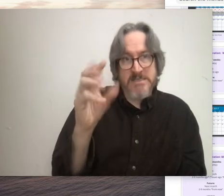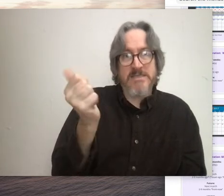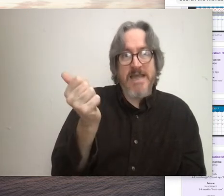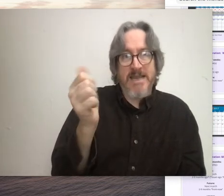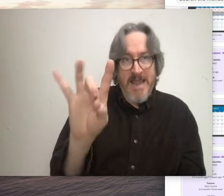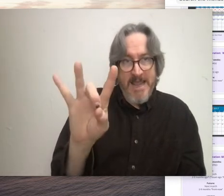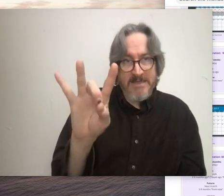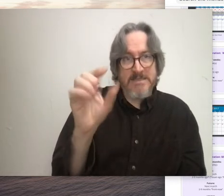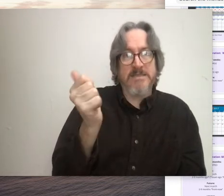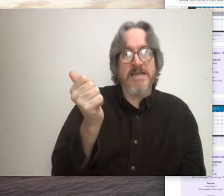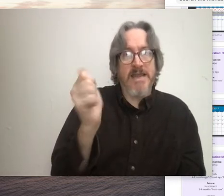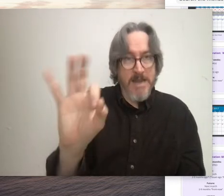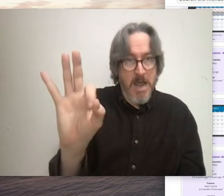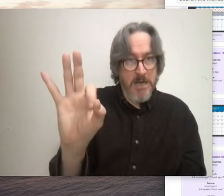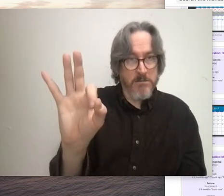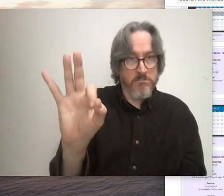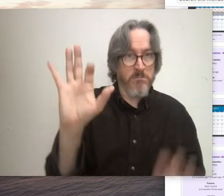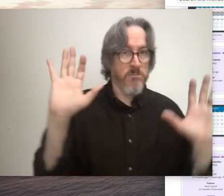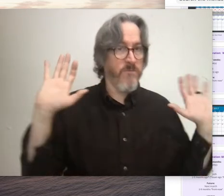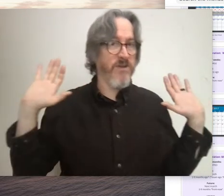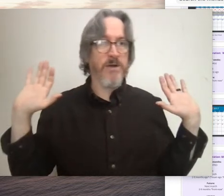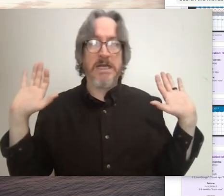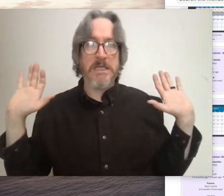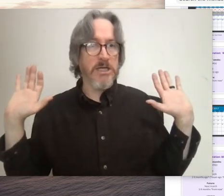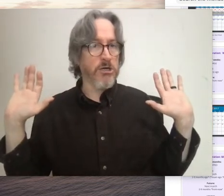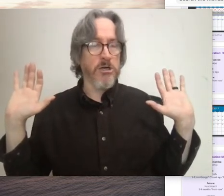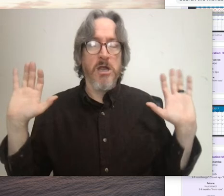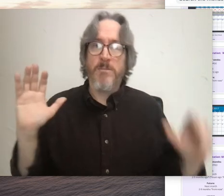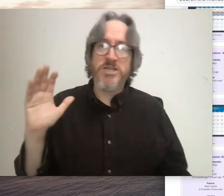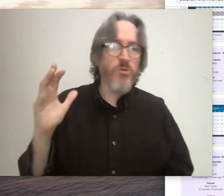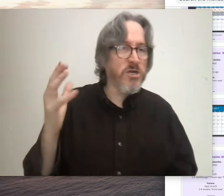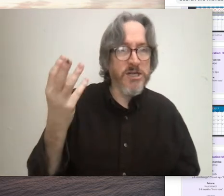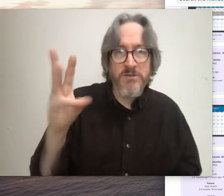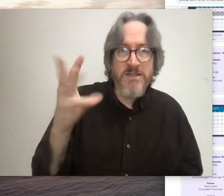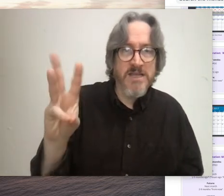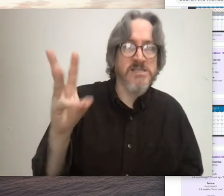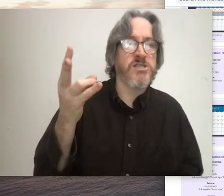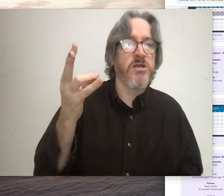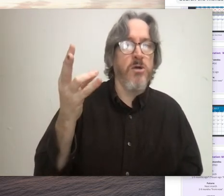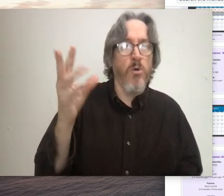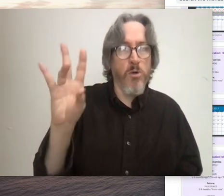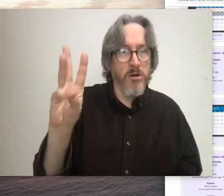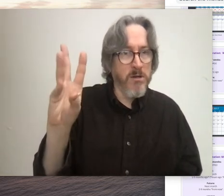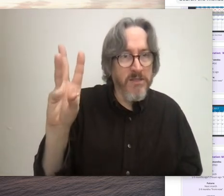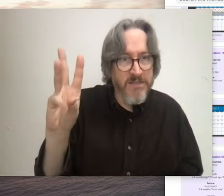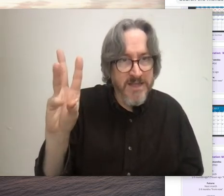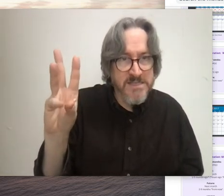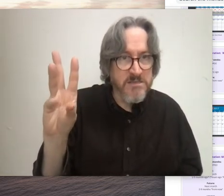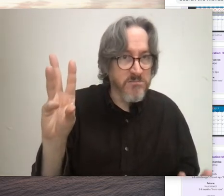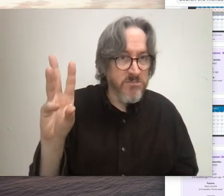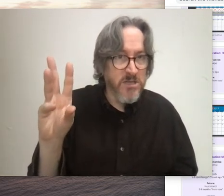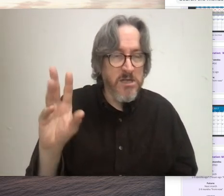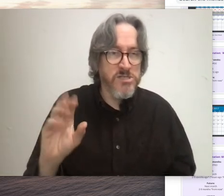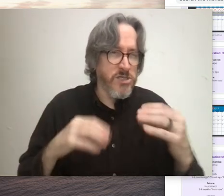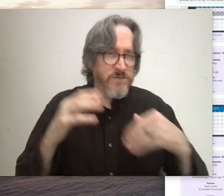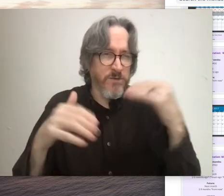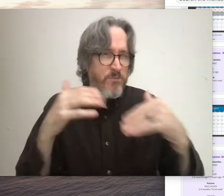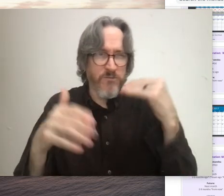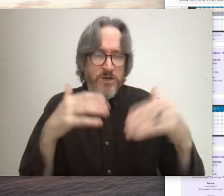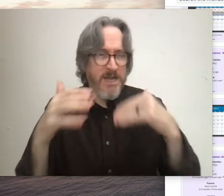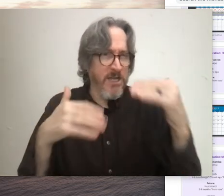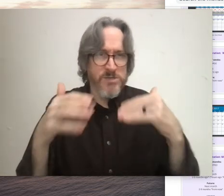10-6, 10-8, 10-9. Very clear, much more clear than this or this. So